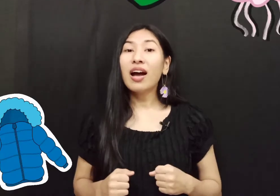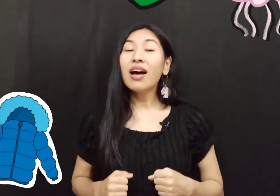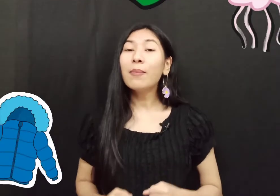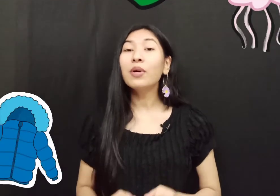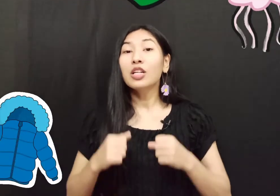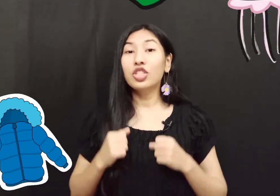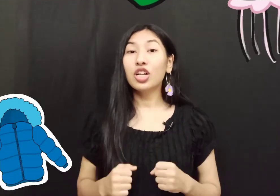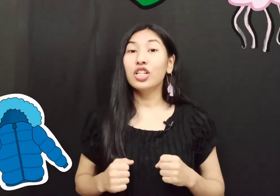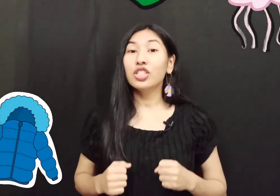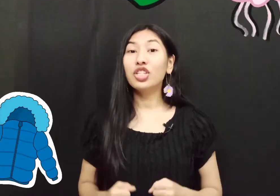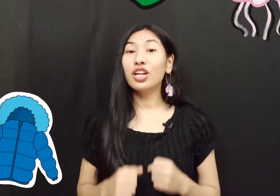Jump.